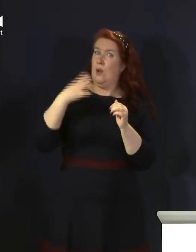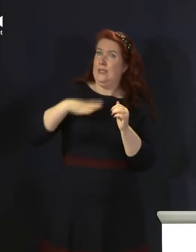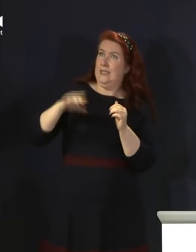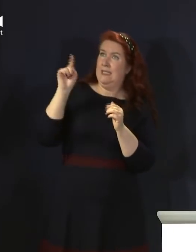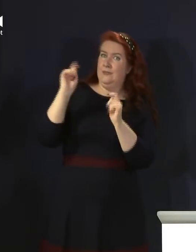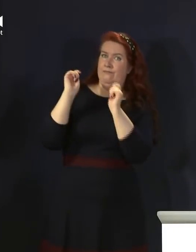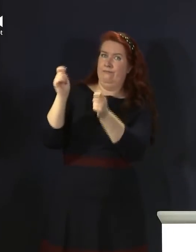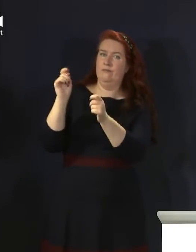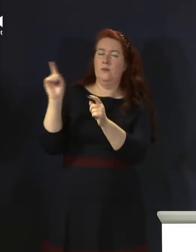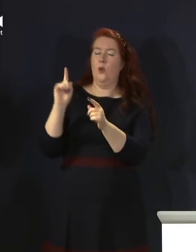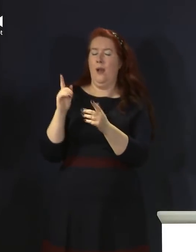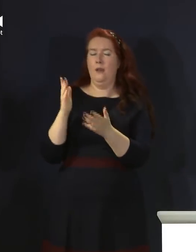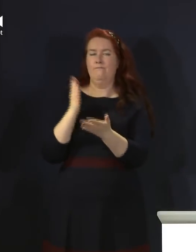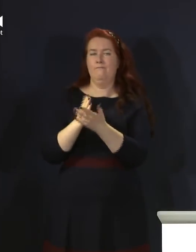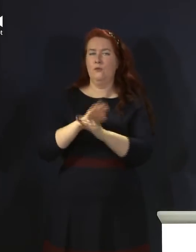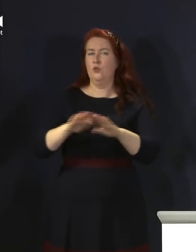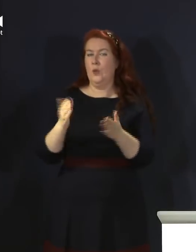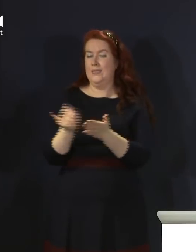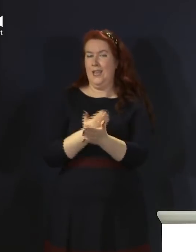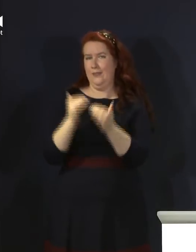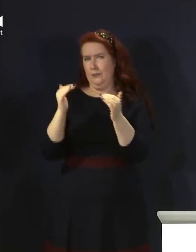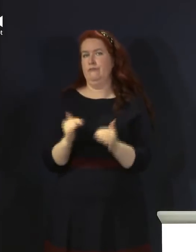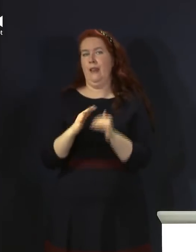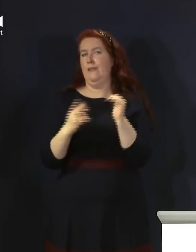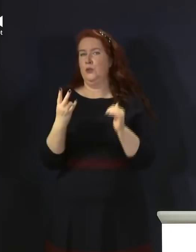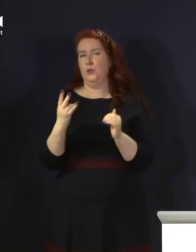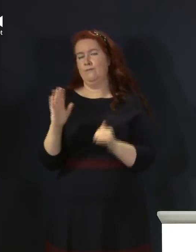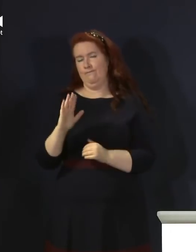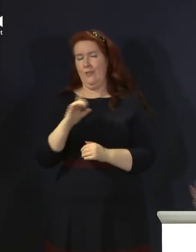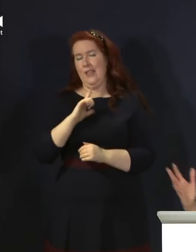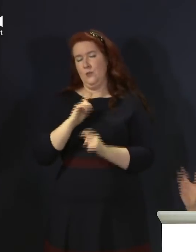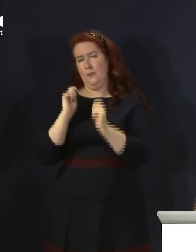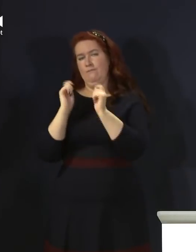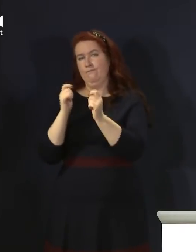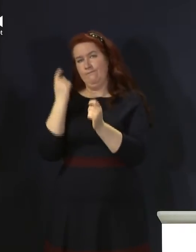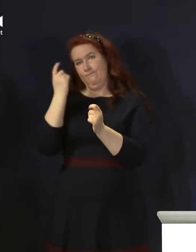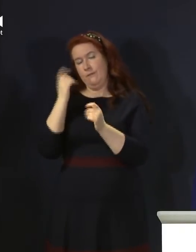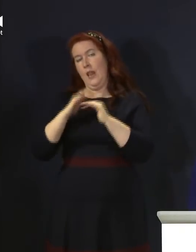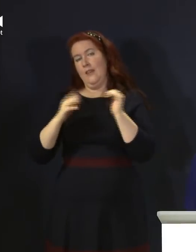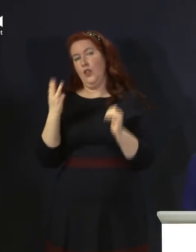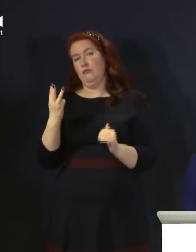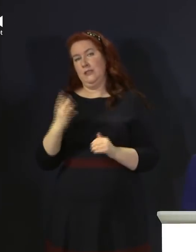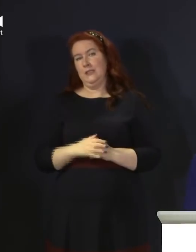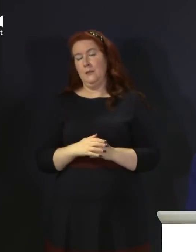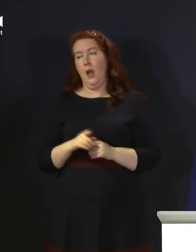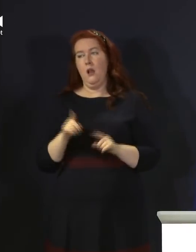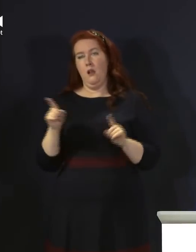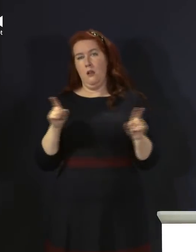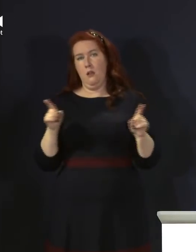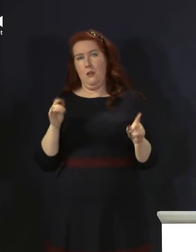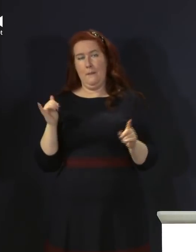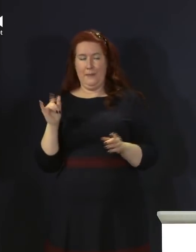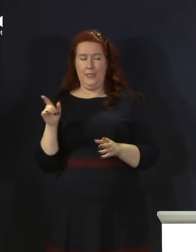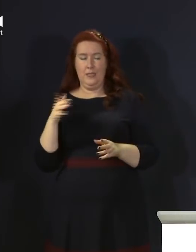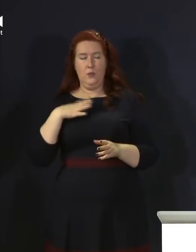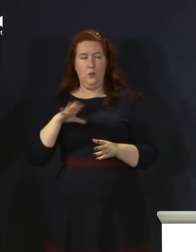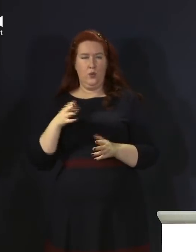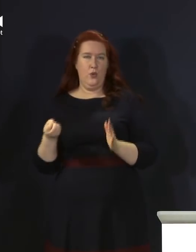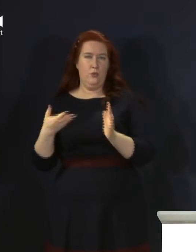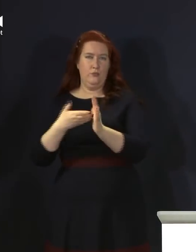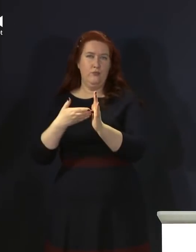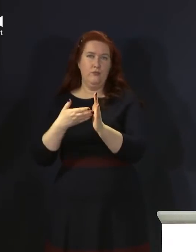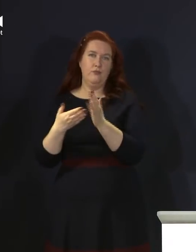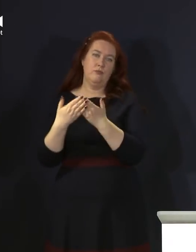think it would be safe to go to level 2. So these are the judgments we will take. Gregor and Jason may want to say something about